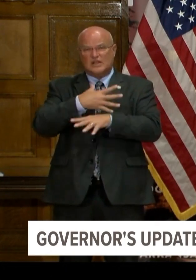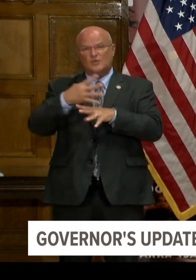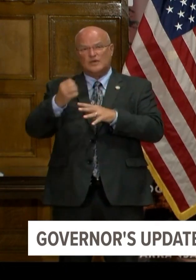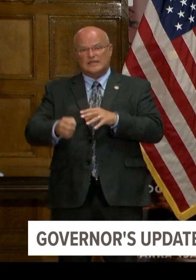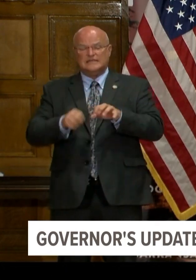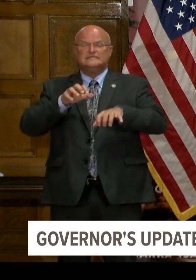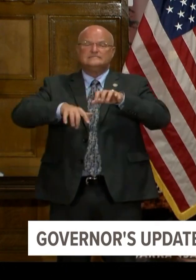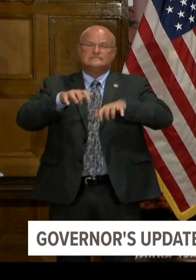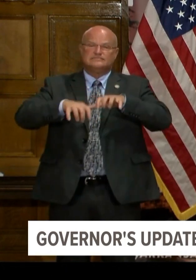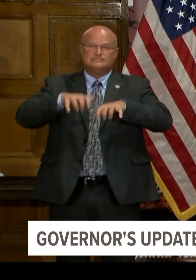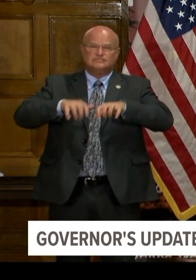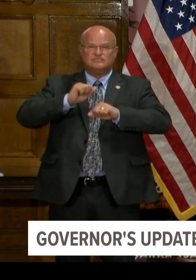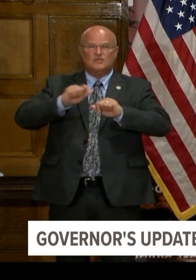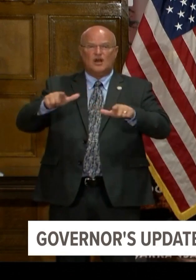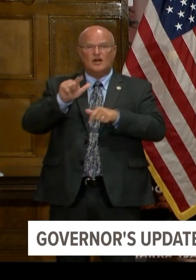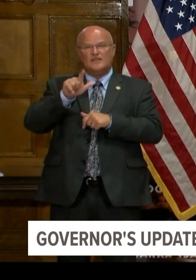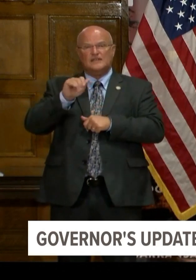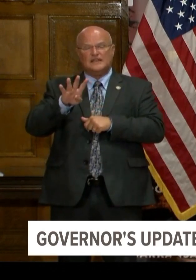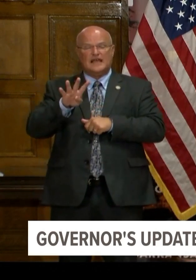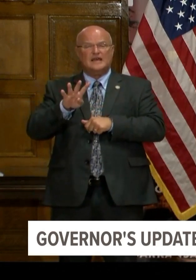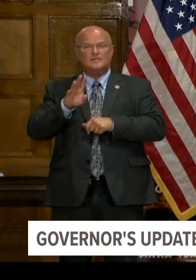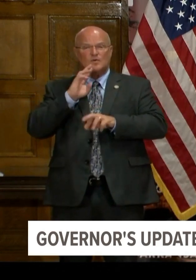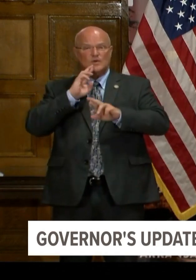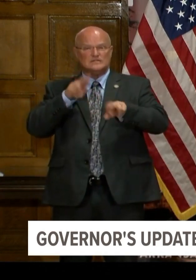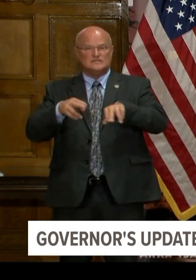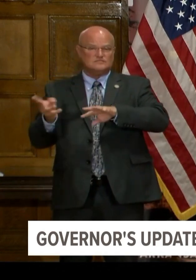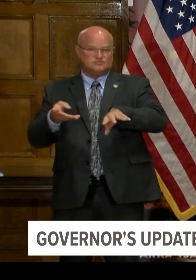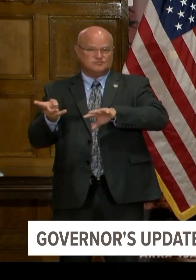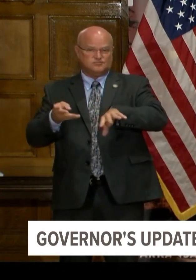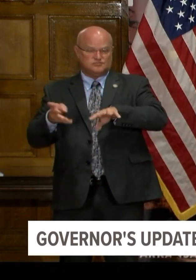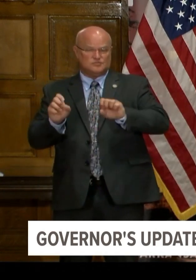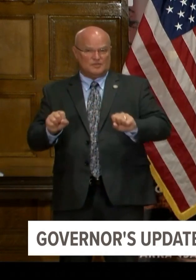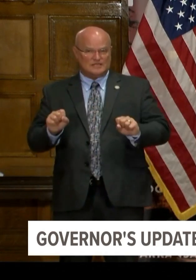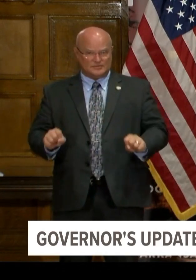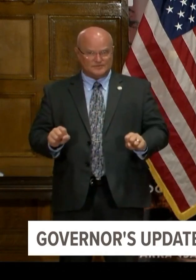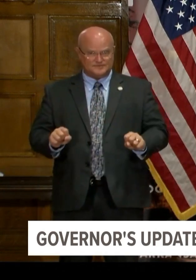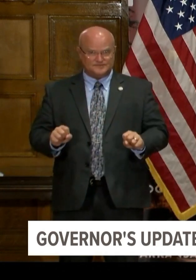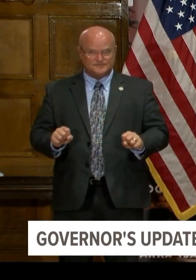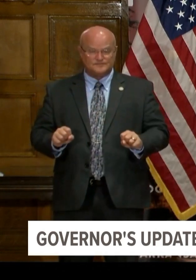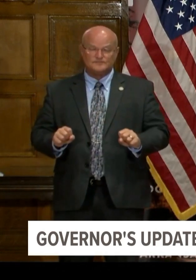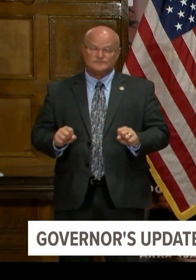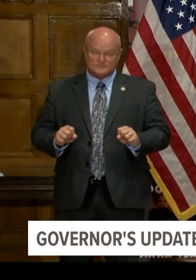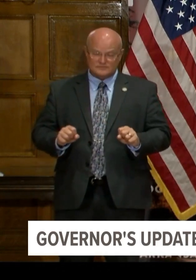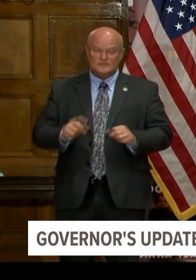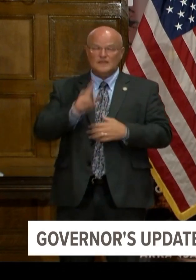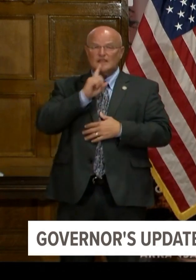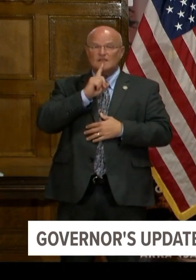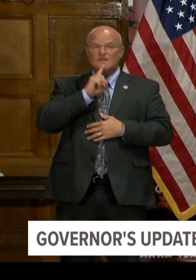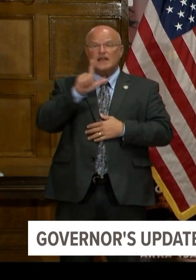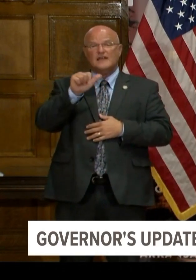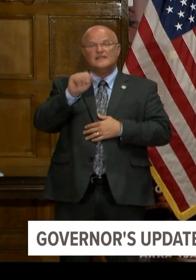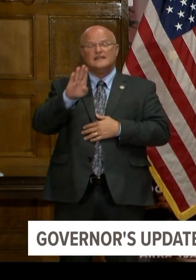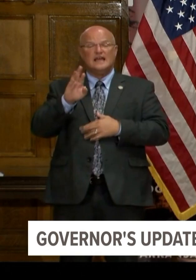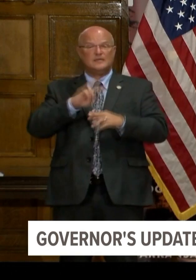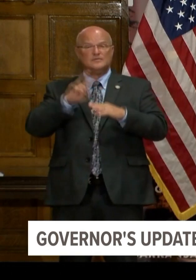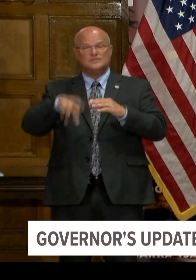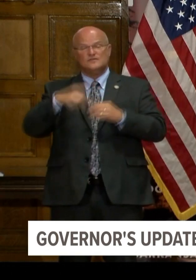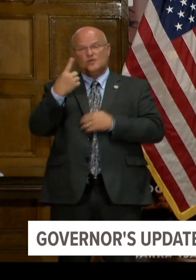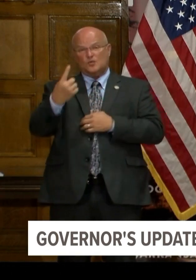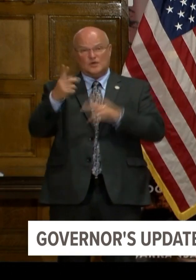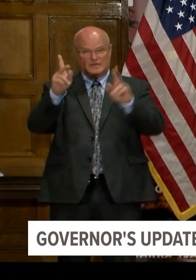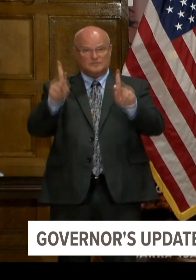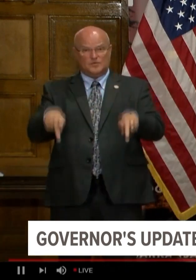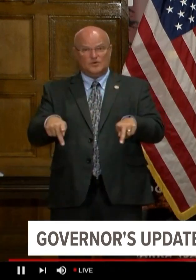to process those lab results as quickly as possible. In fact, the lab results for a single